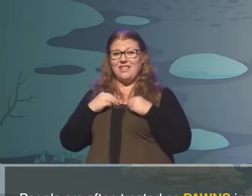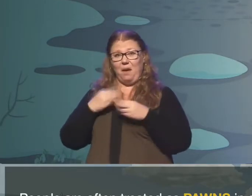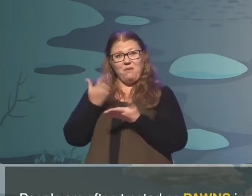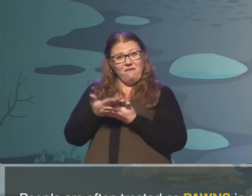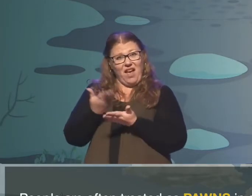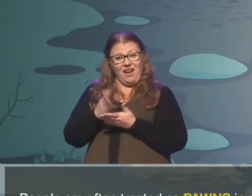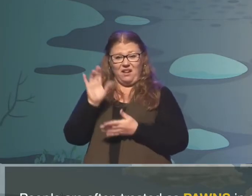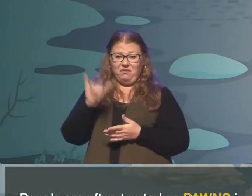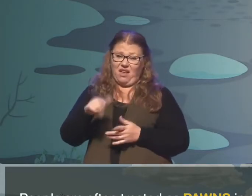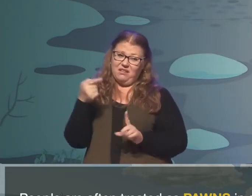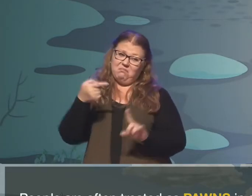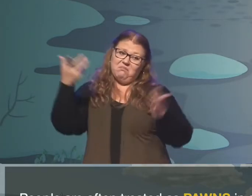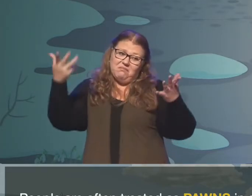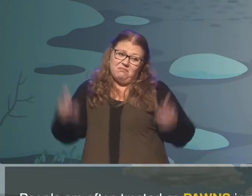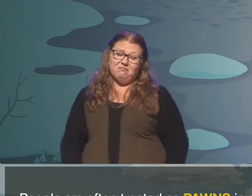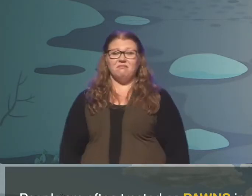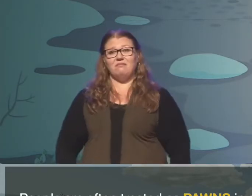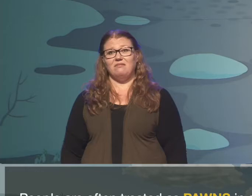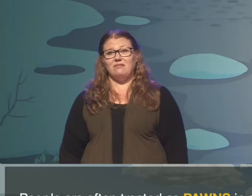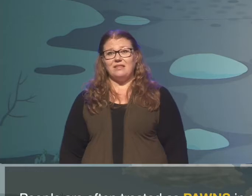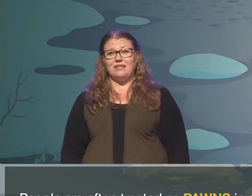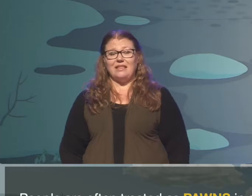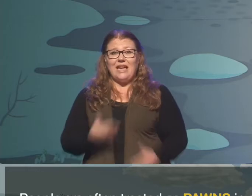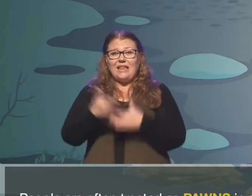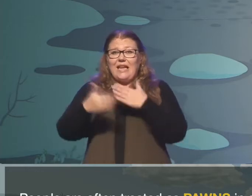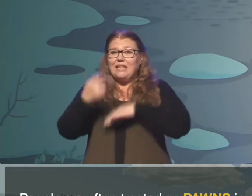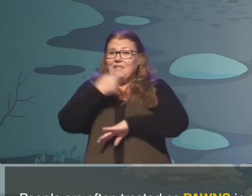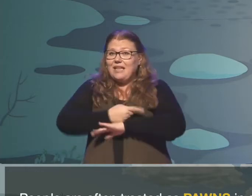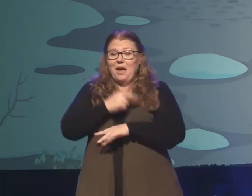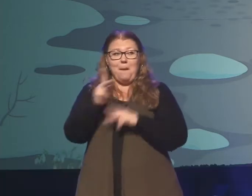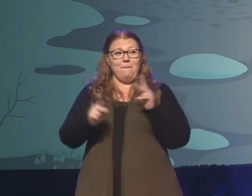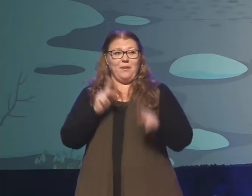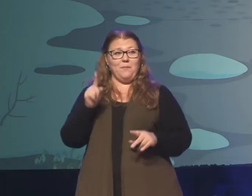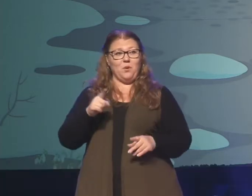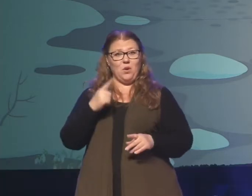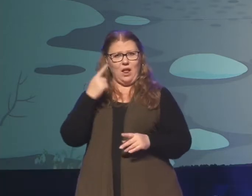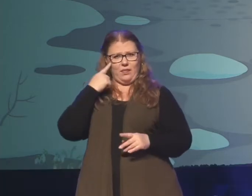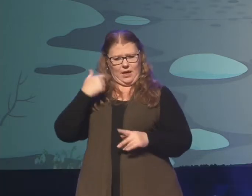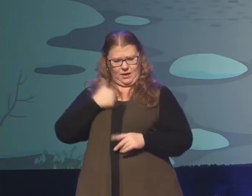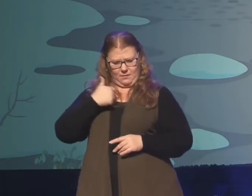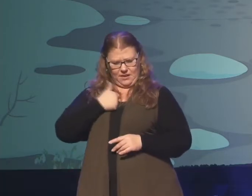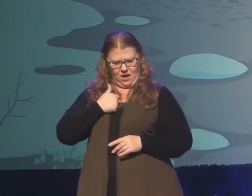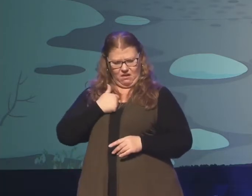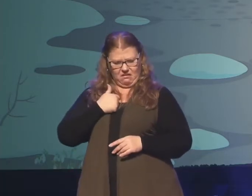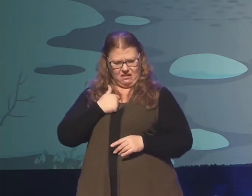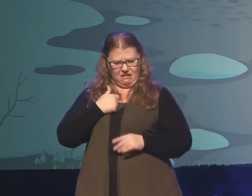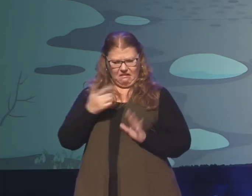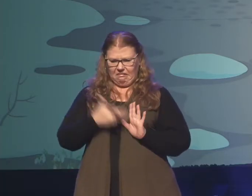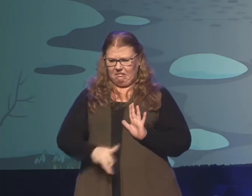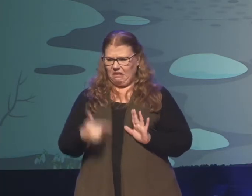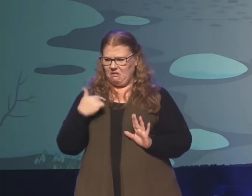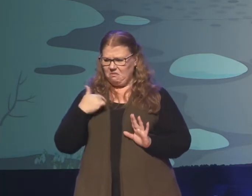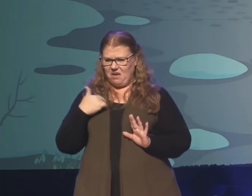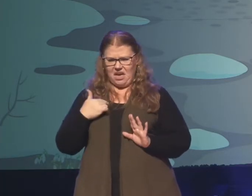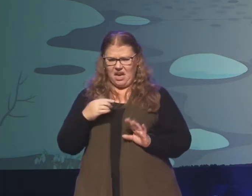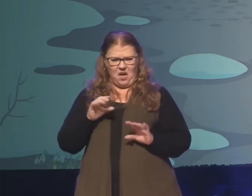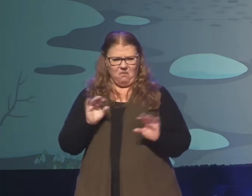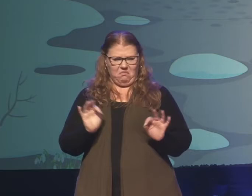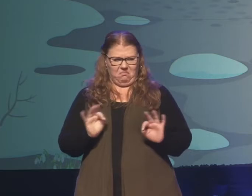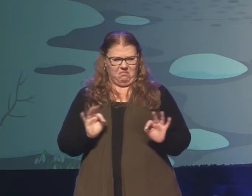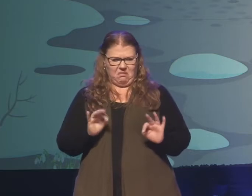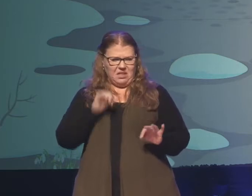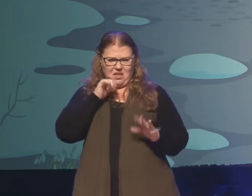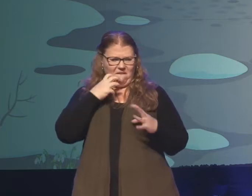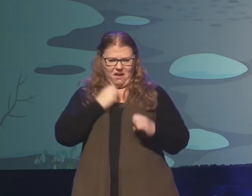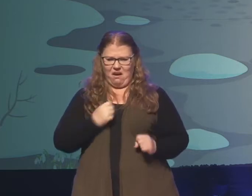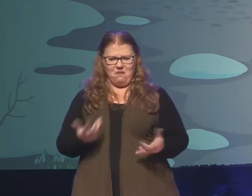what it is. That at the end of the day, people find themselves feeling like they're just dispensable, of very little value. Like, if I can't